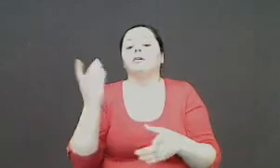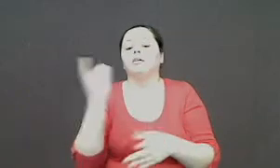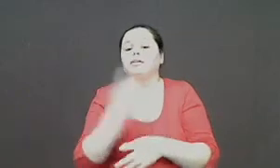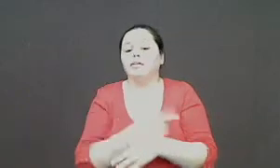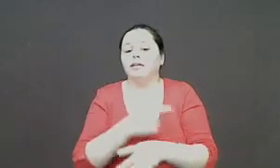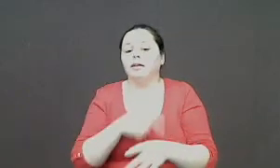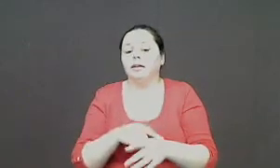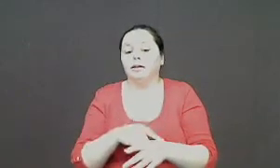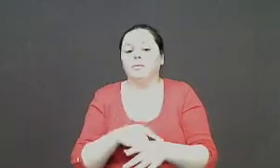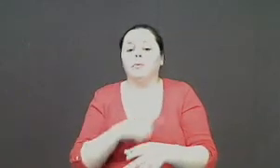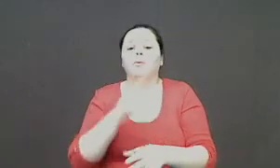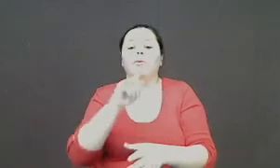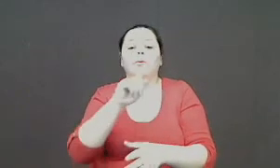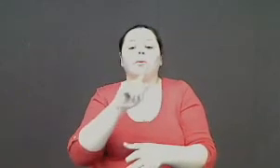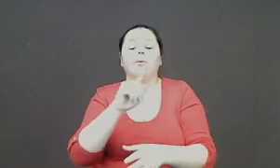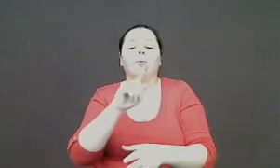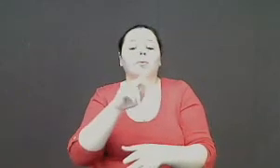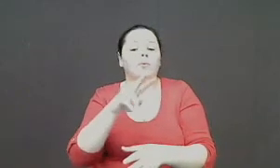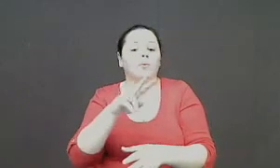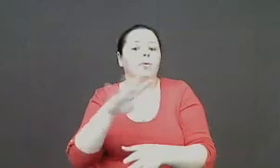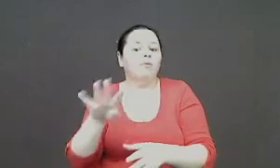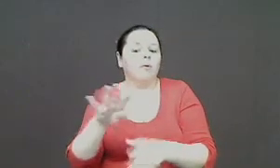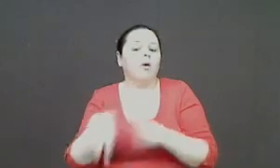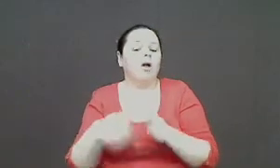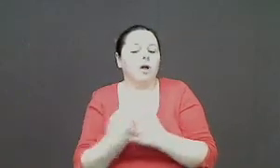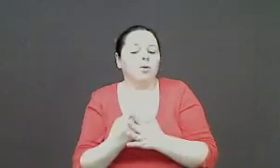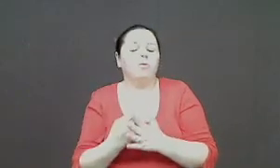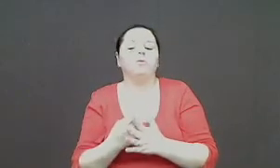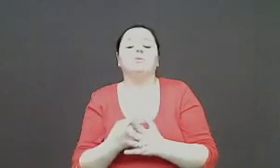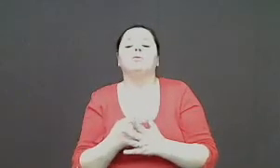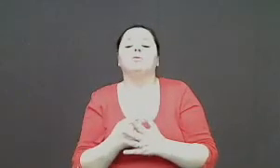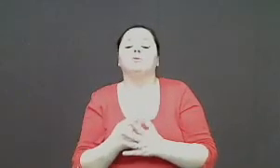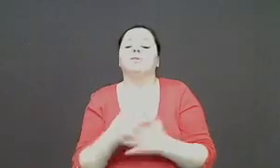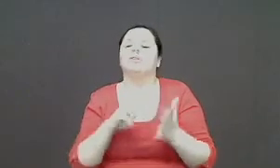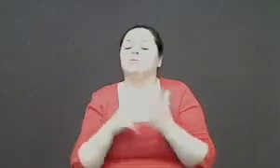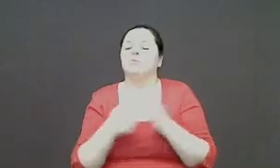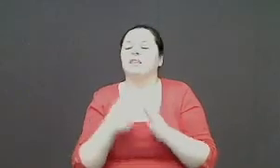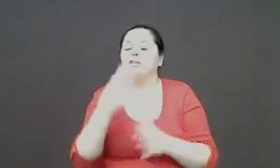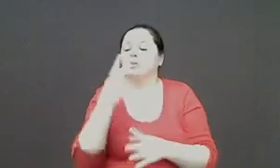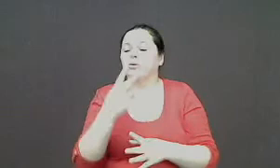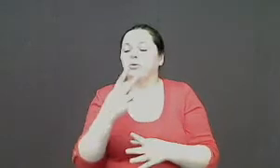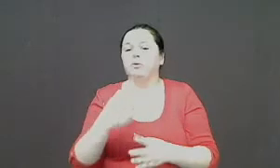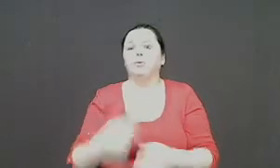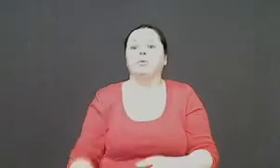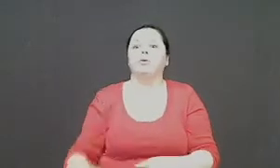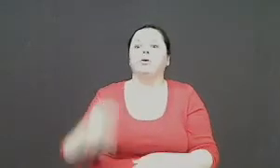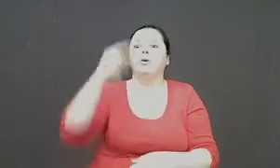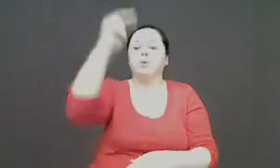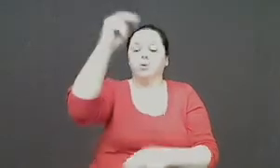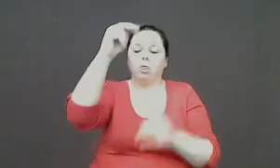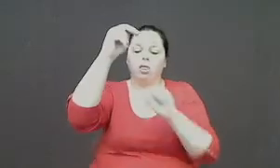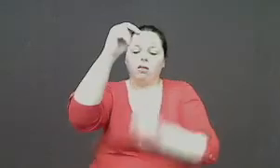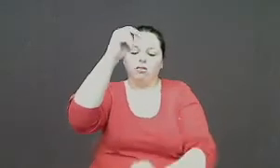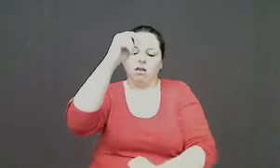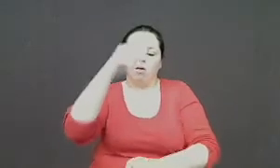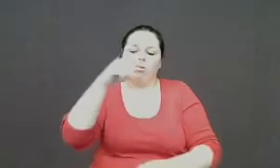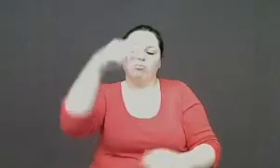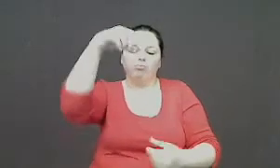around. What that means is that the two poles, the north and south poles, then,